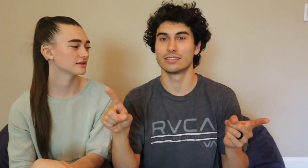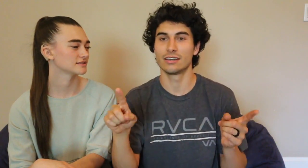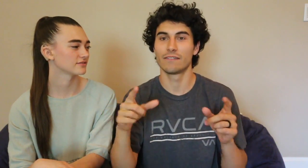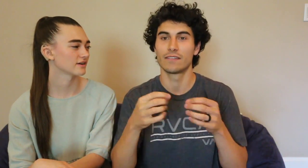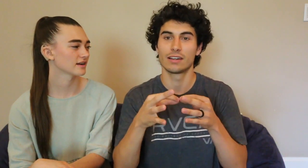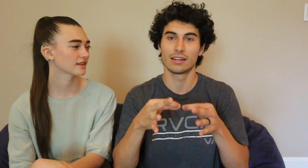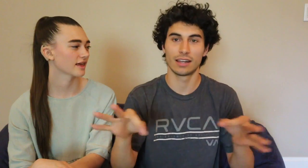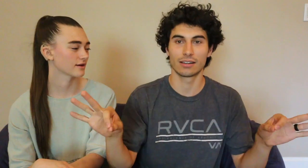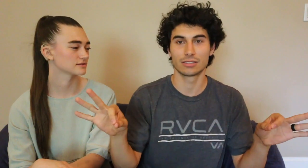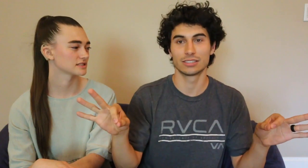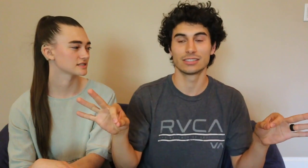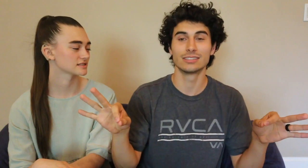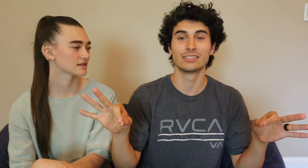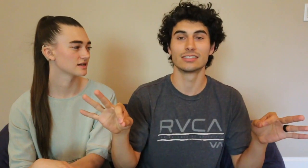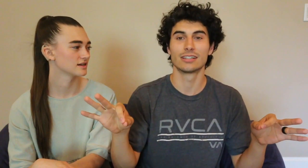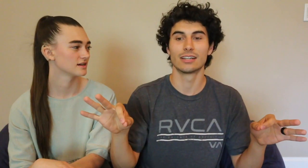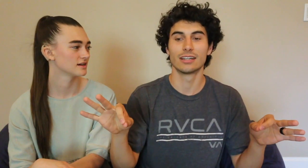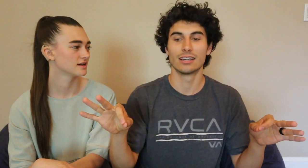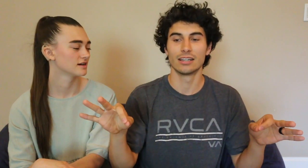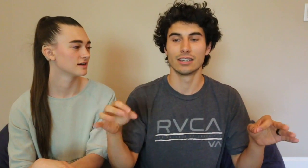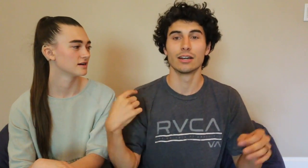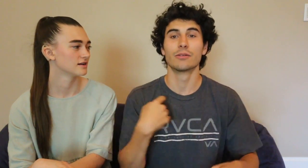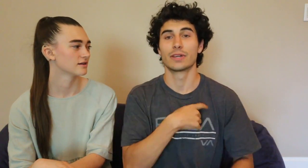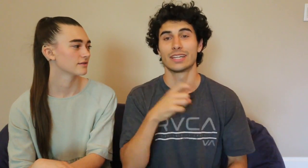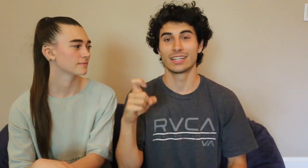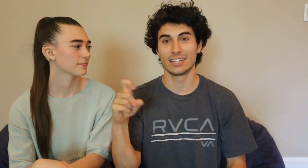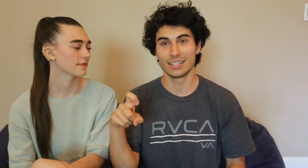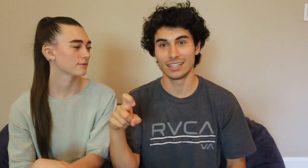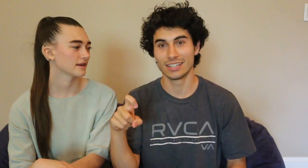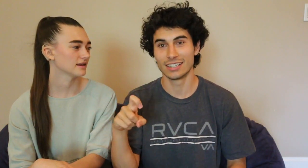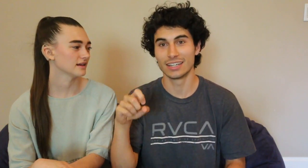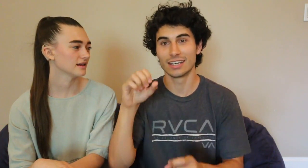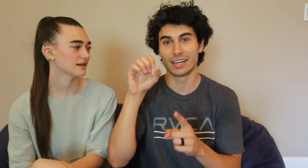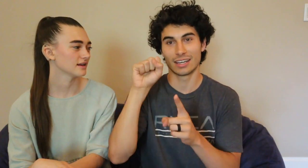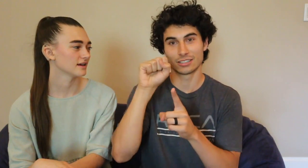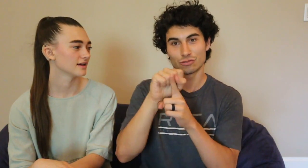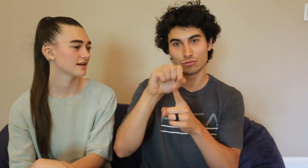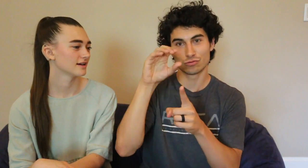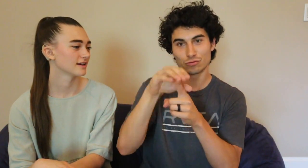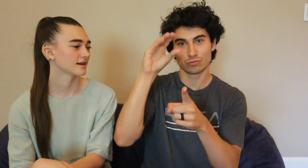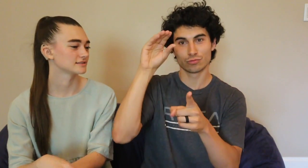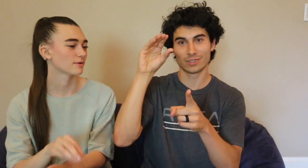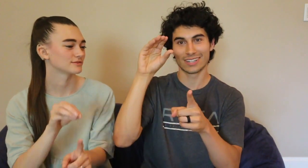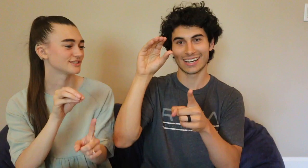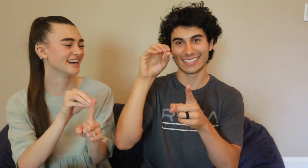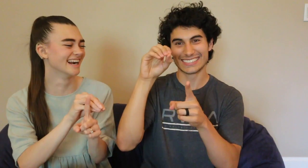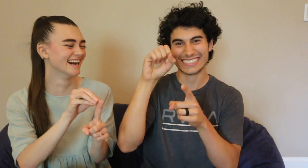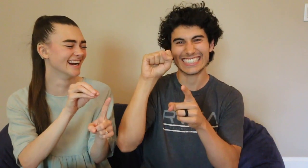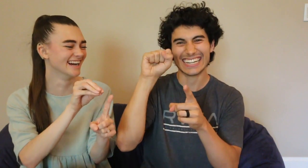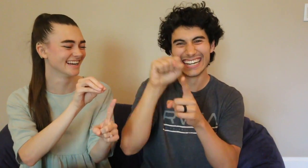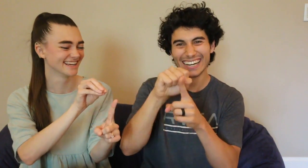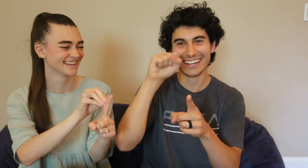different languages, we need exposure. Exposure.